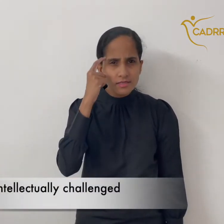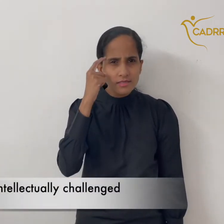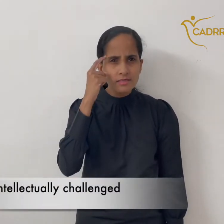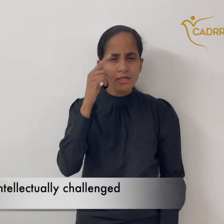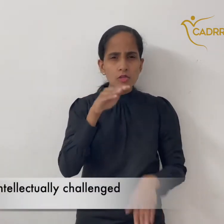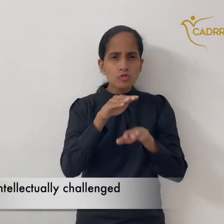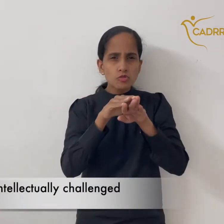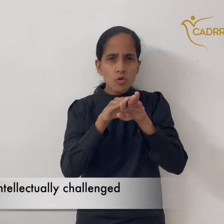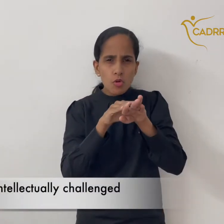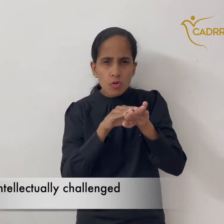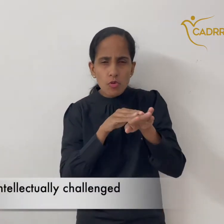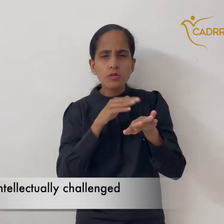Intellectually challenged.